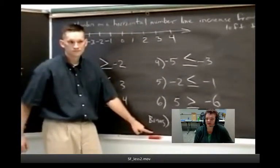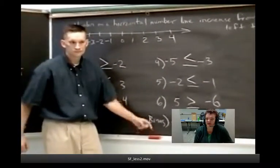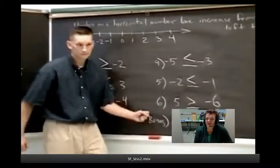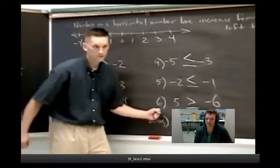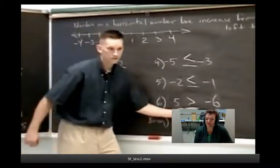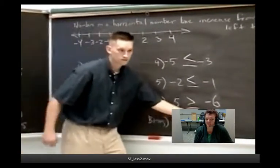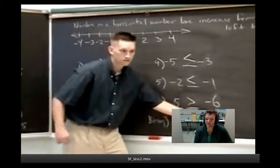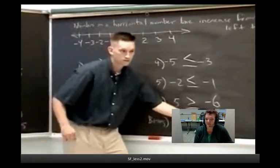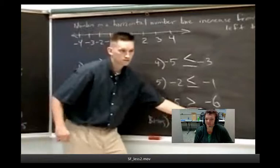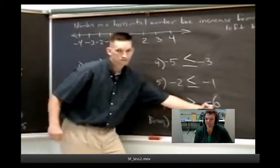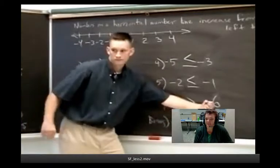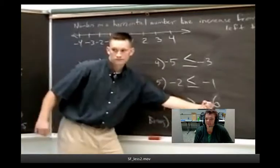And this one?